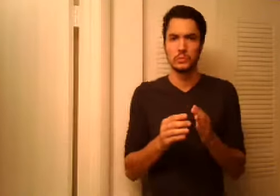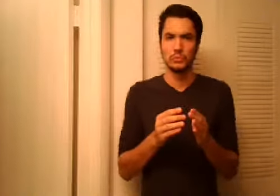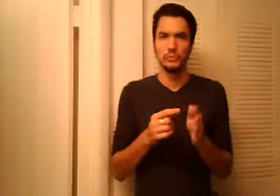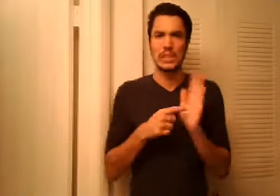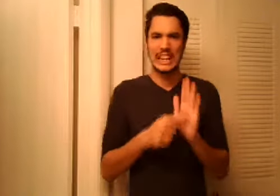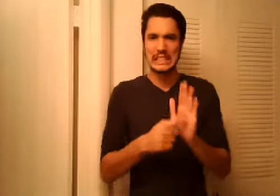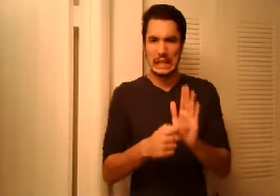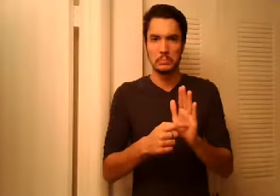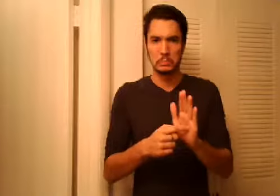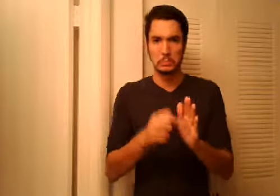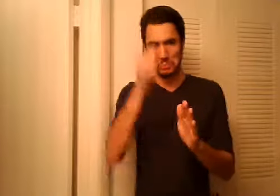Frank.